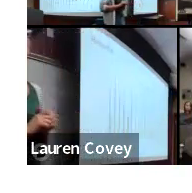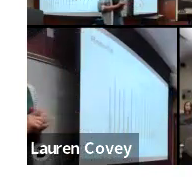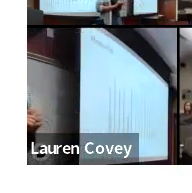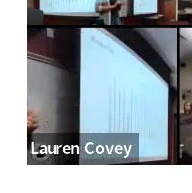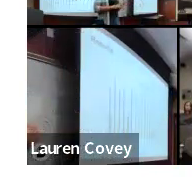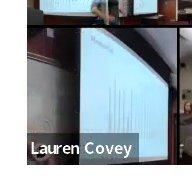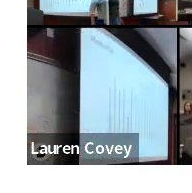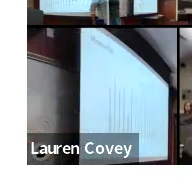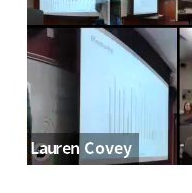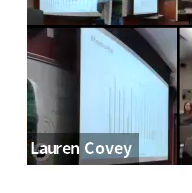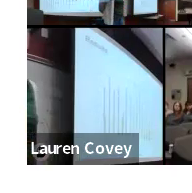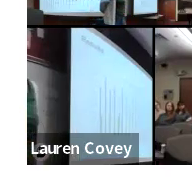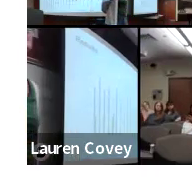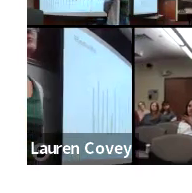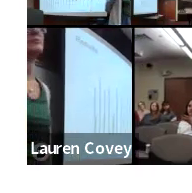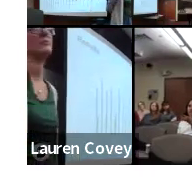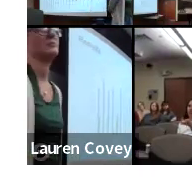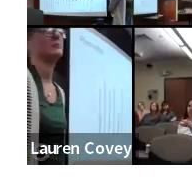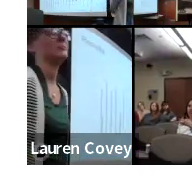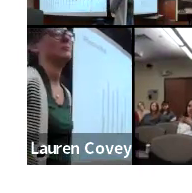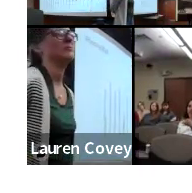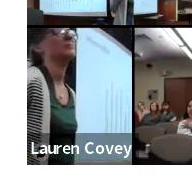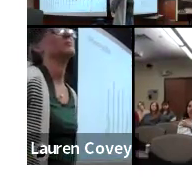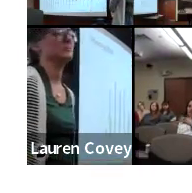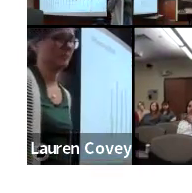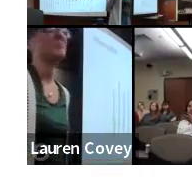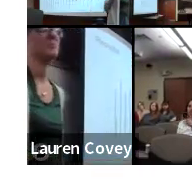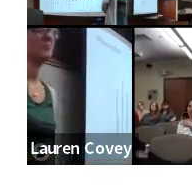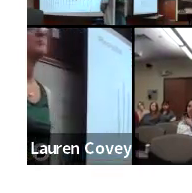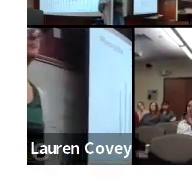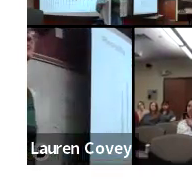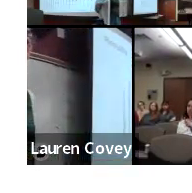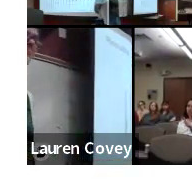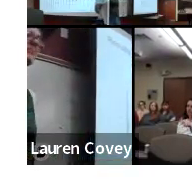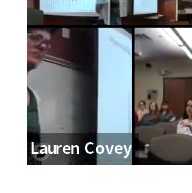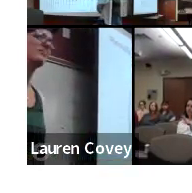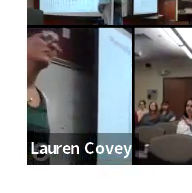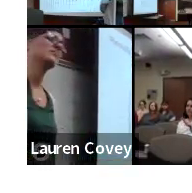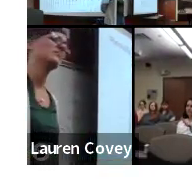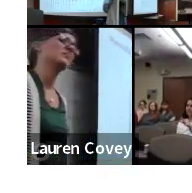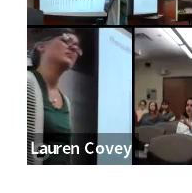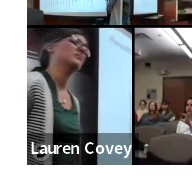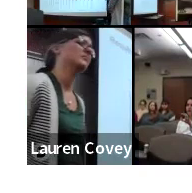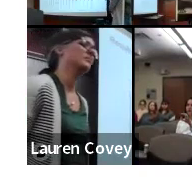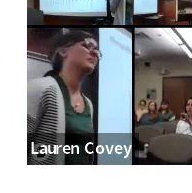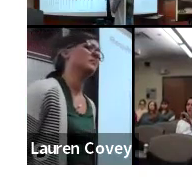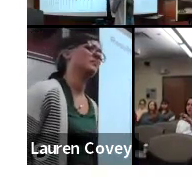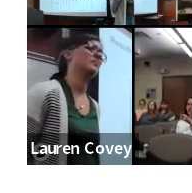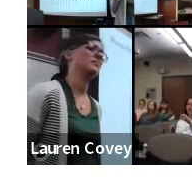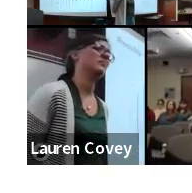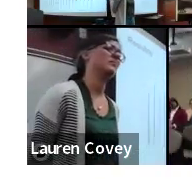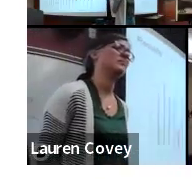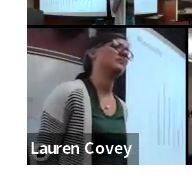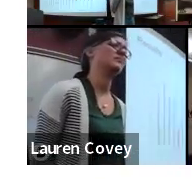it's also a big chunk of signing literature and the ability to perform theory of mind tests. And